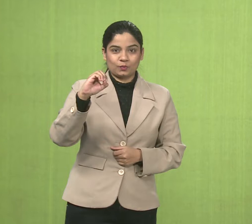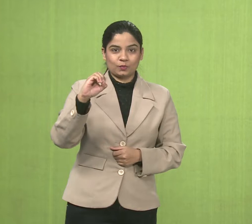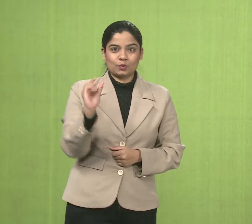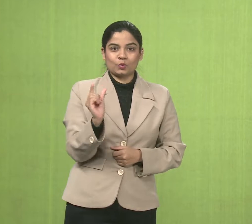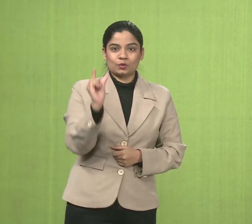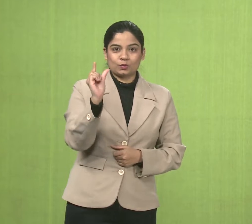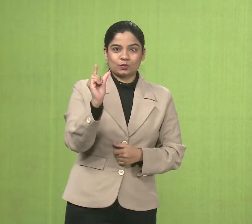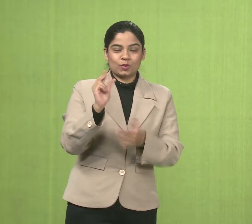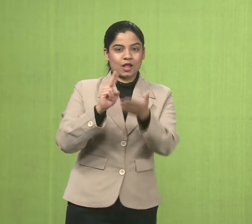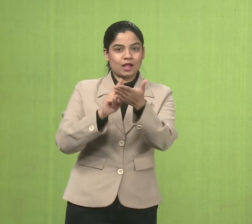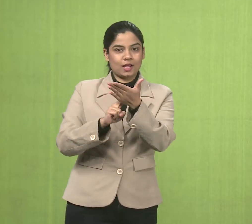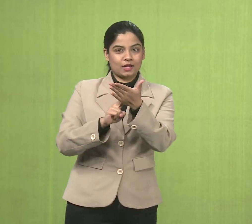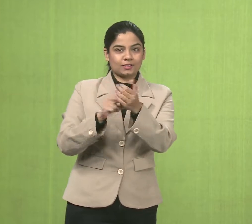Younger.